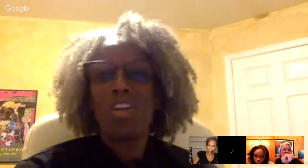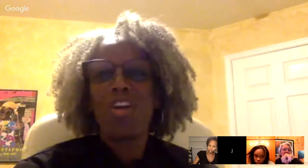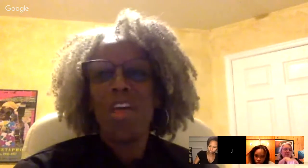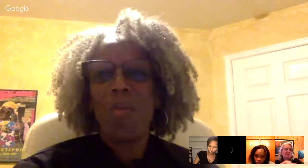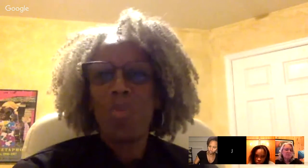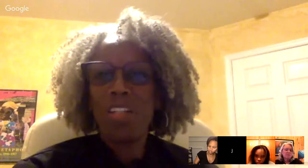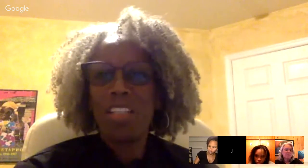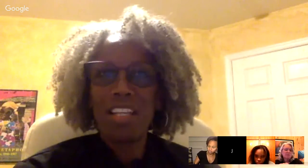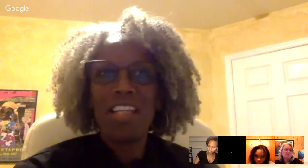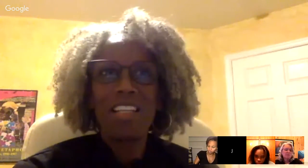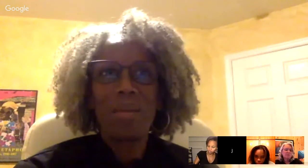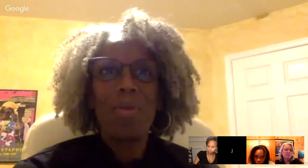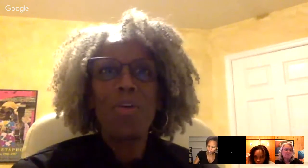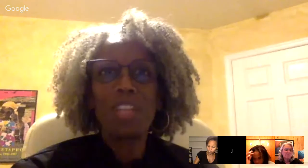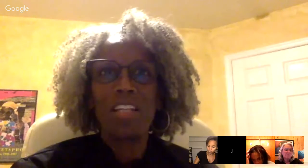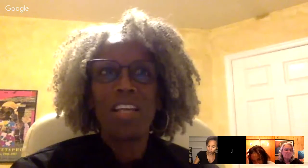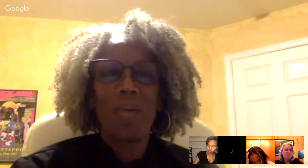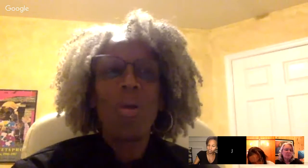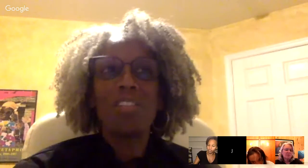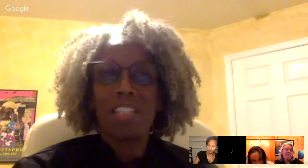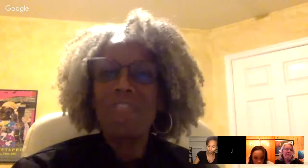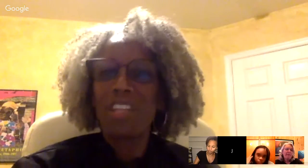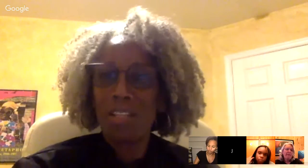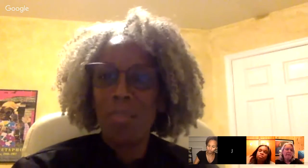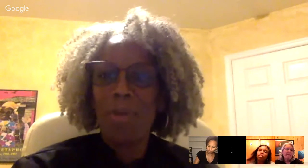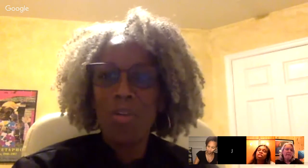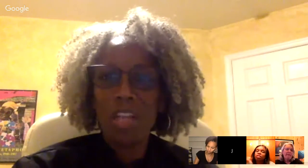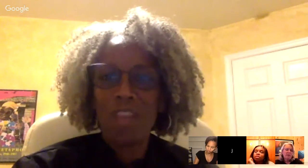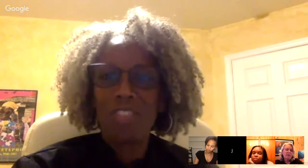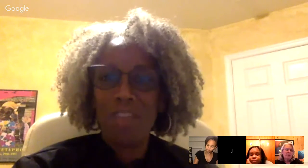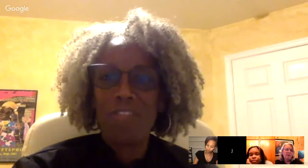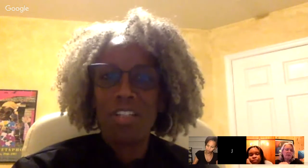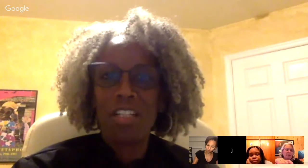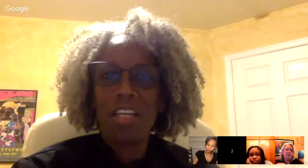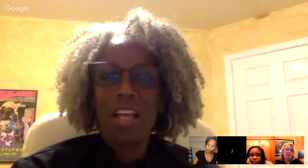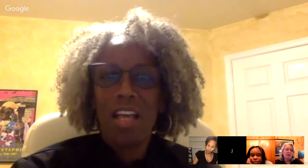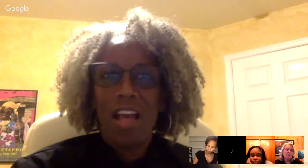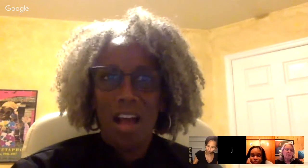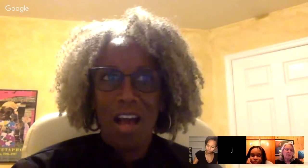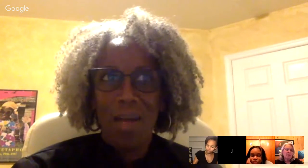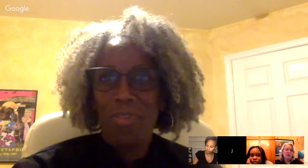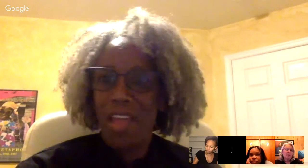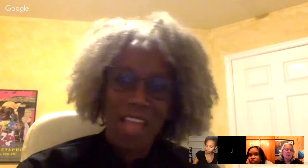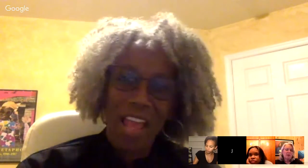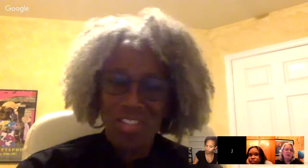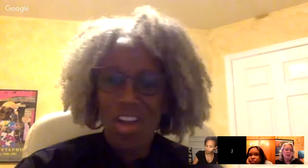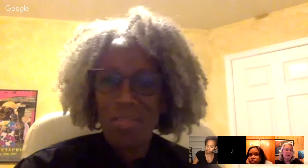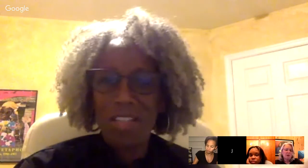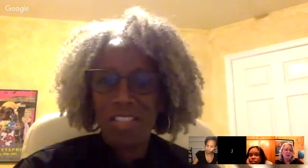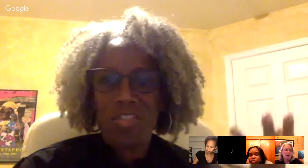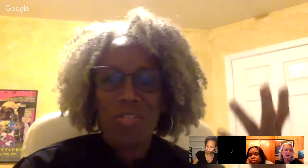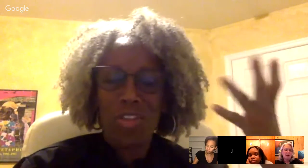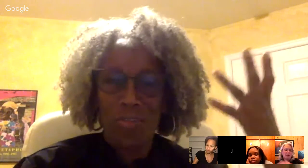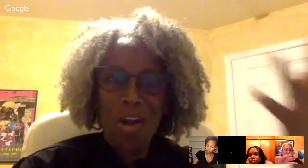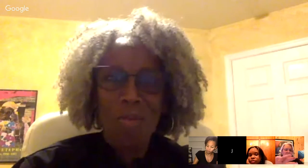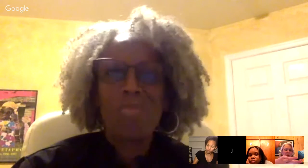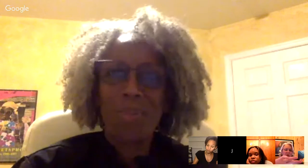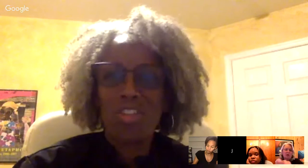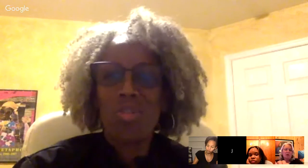that one key component, one significant component of deafhood that they hadn't talked about so far was